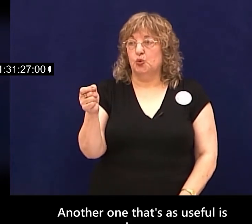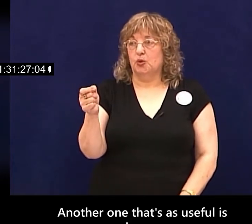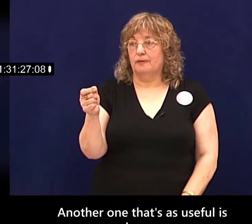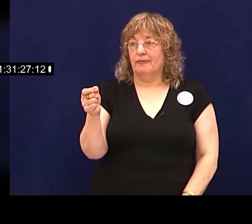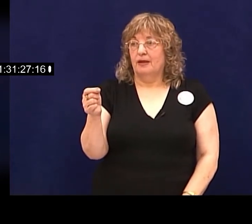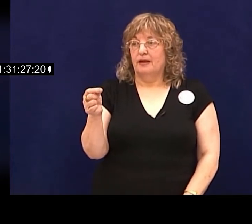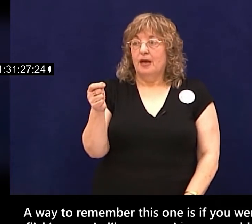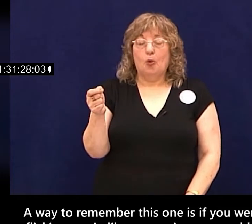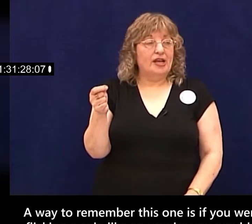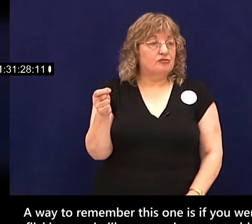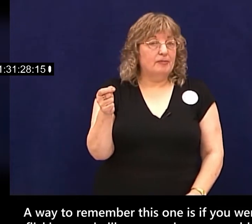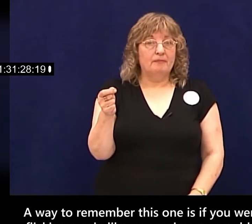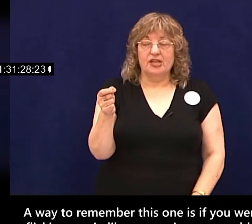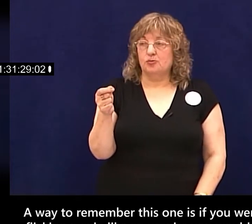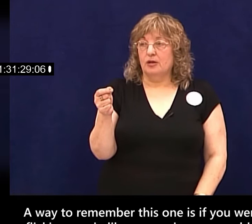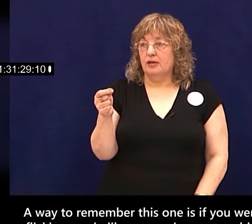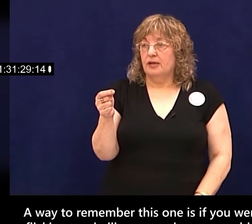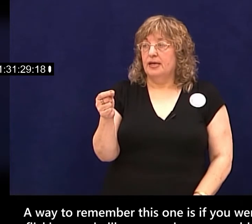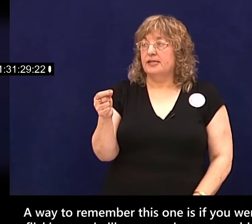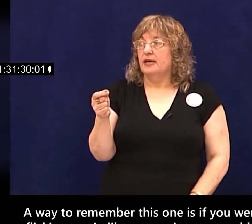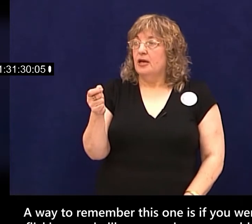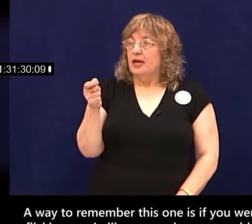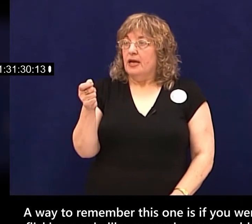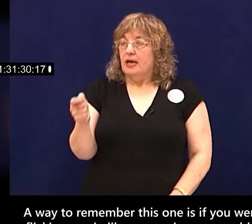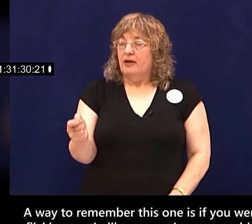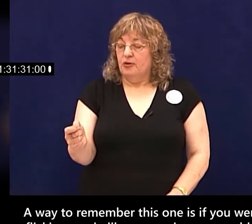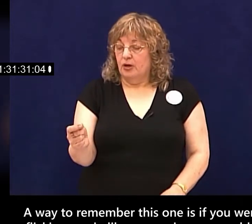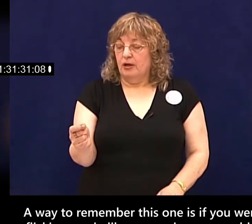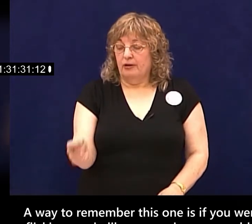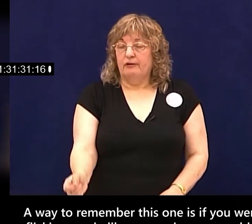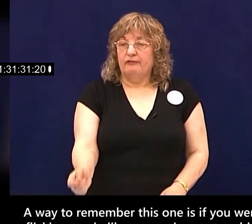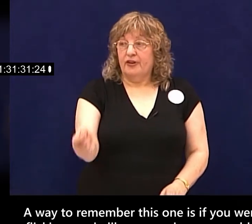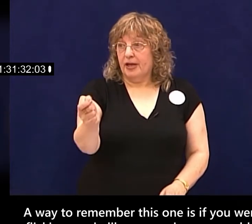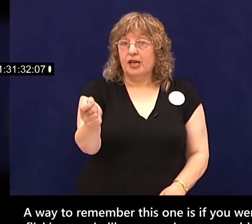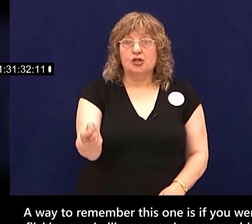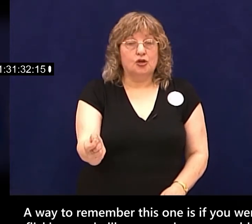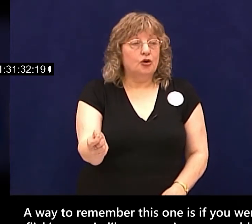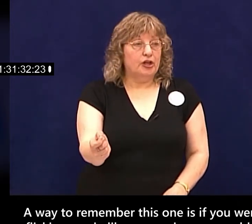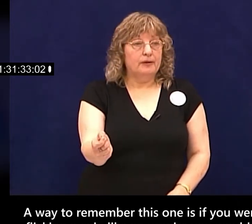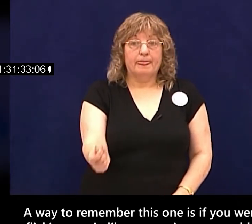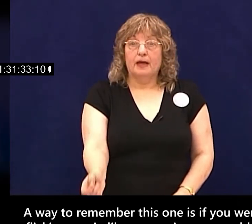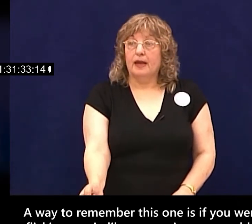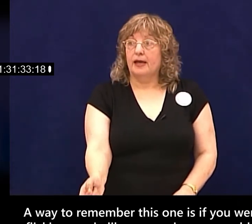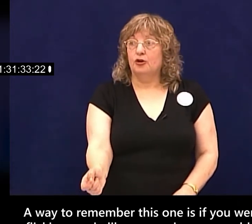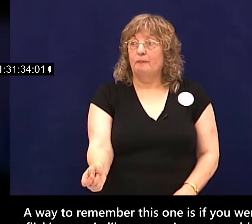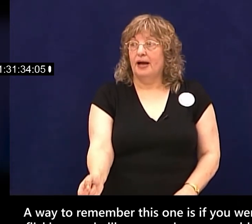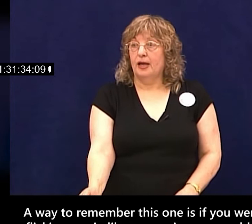soon. A way to remember this one is if you were flicking a coin like an umpire, you